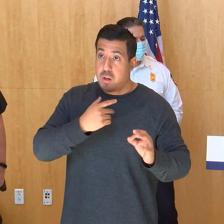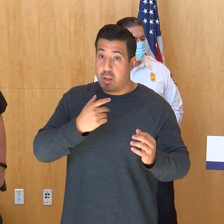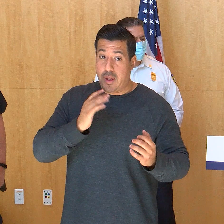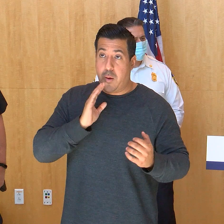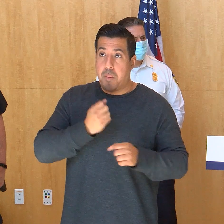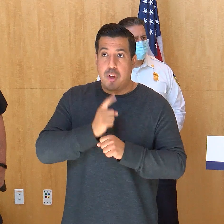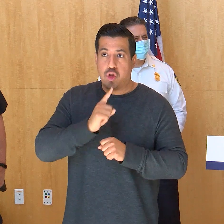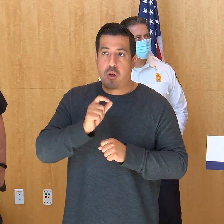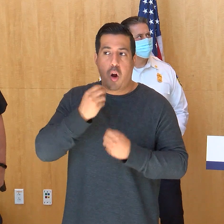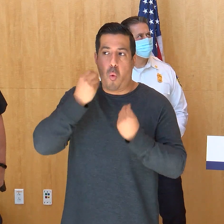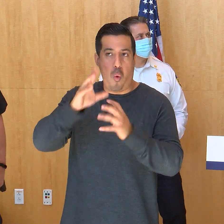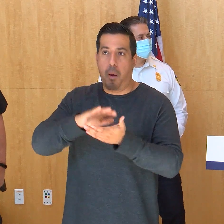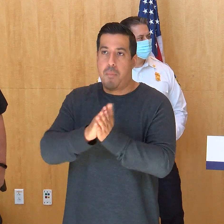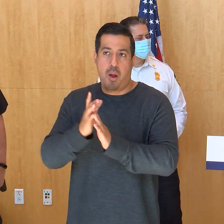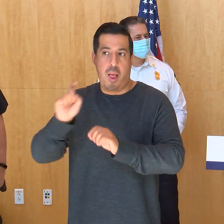stay out of that.